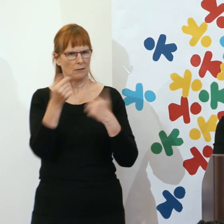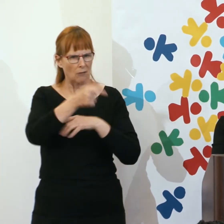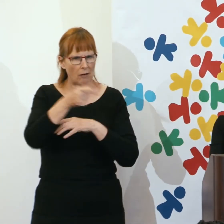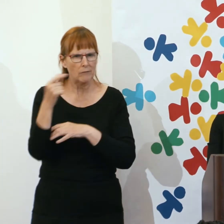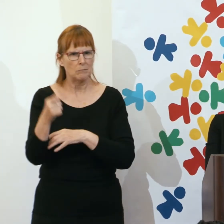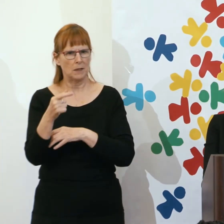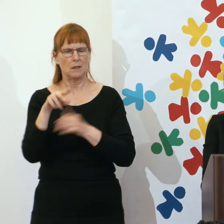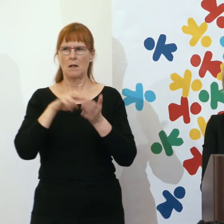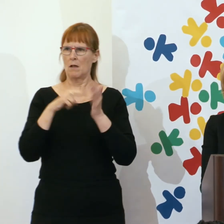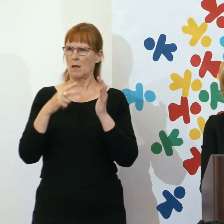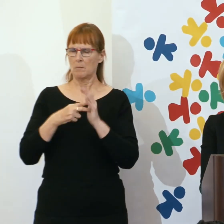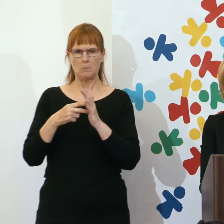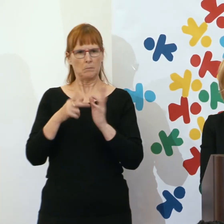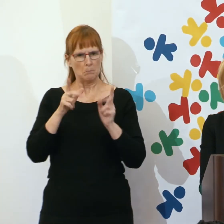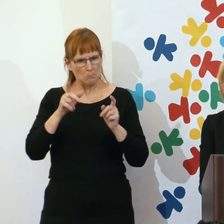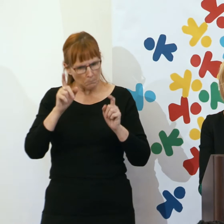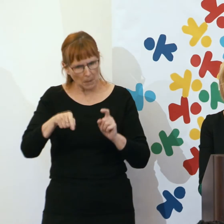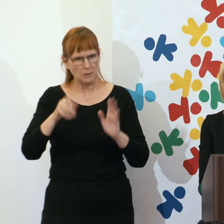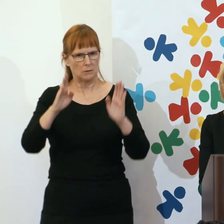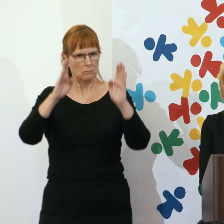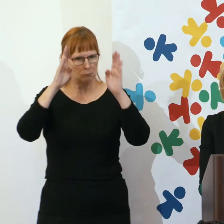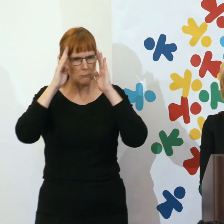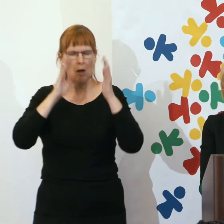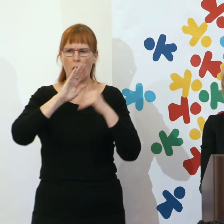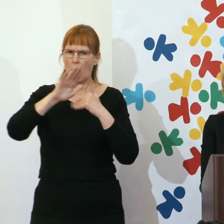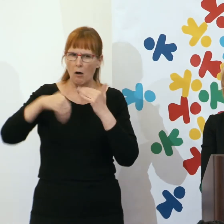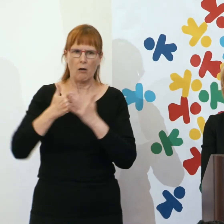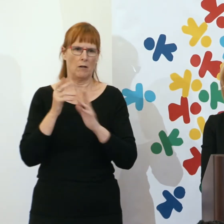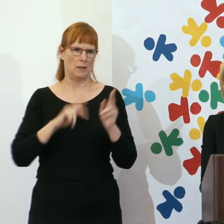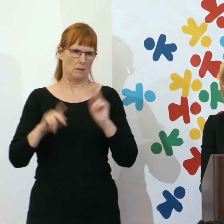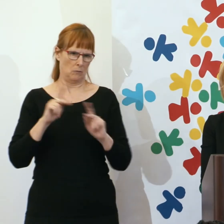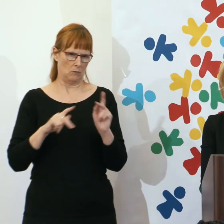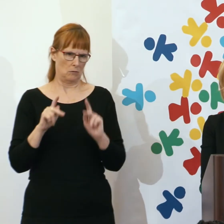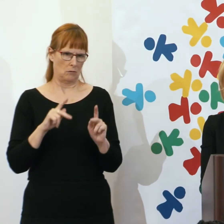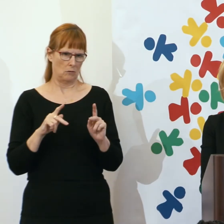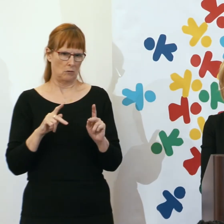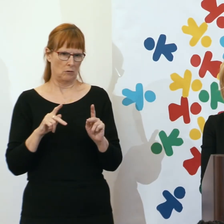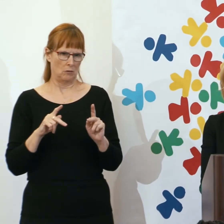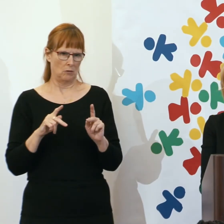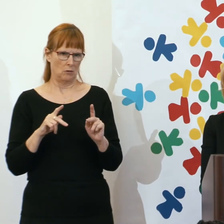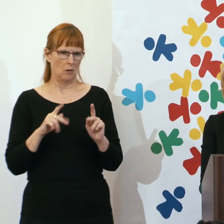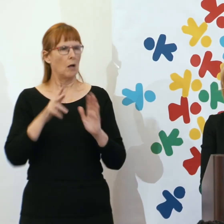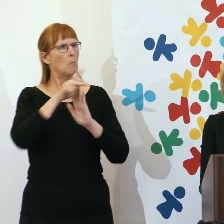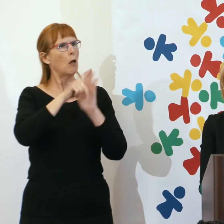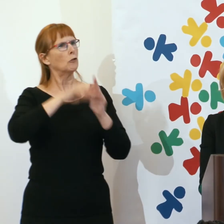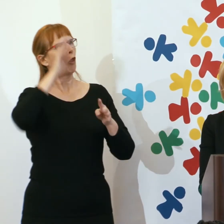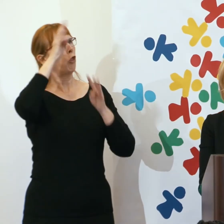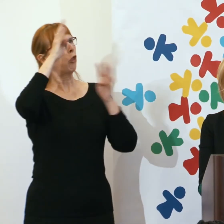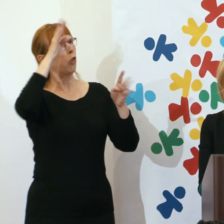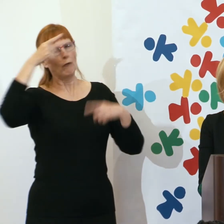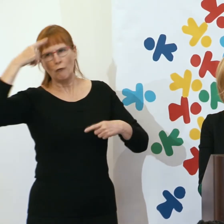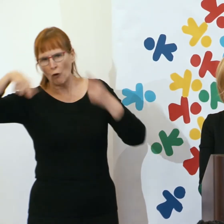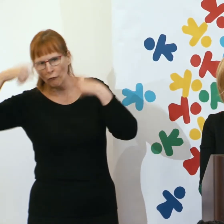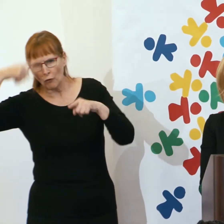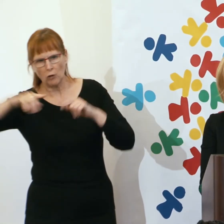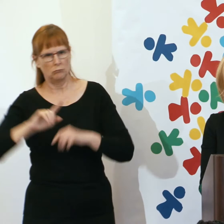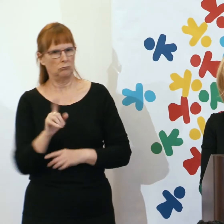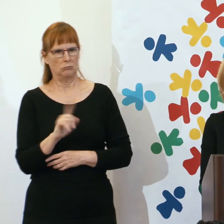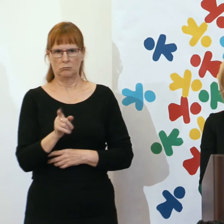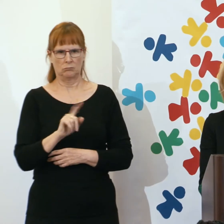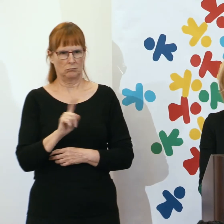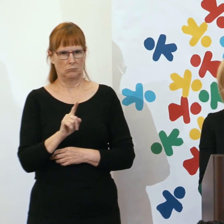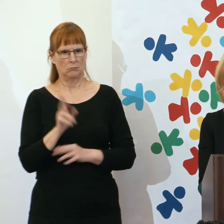all voices must be heard and accounted for in our policy making. I'm